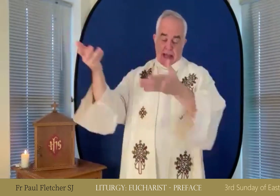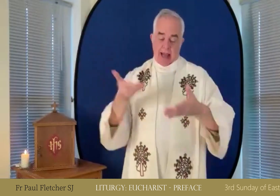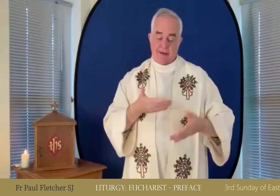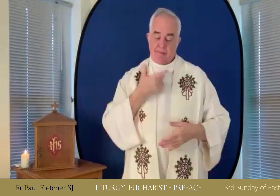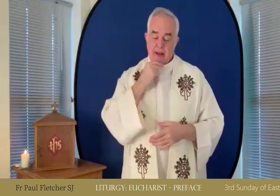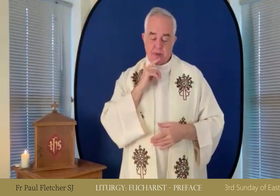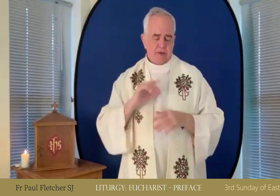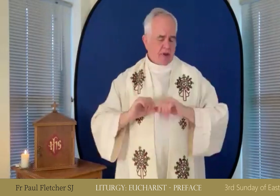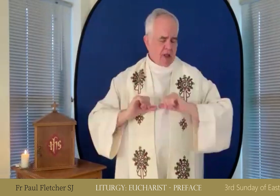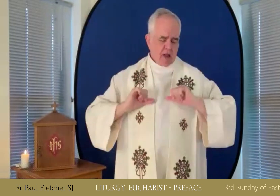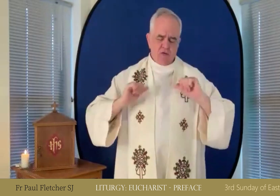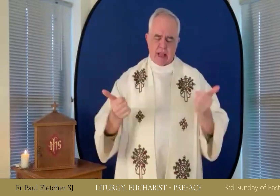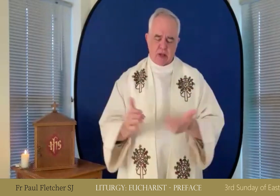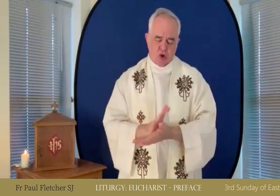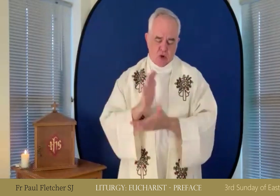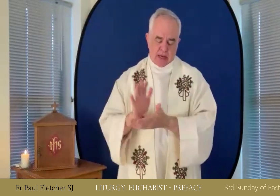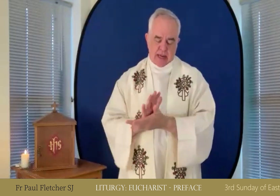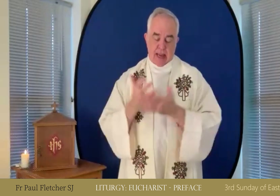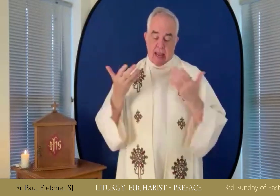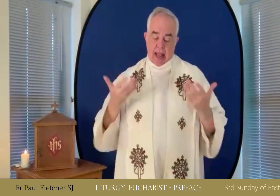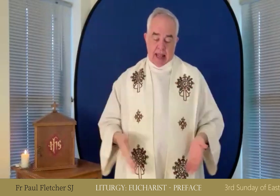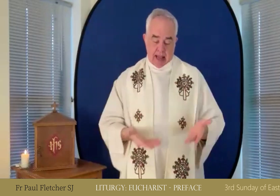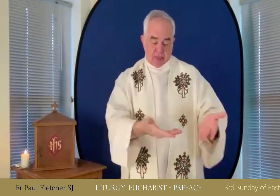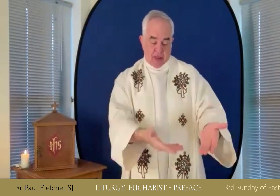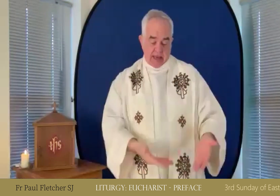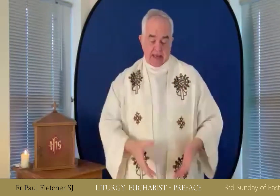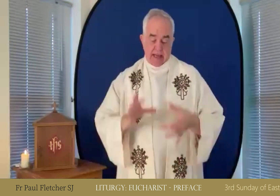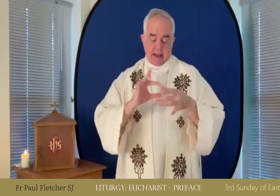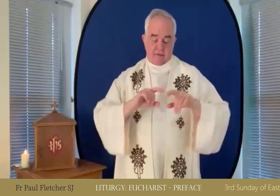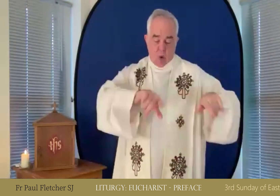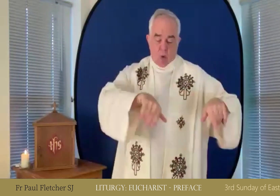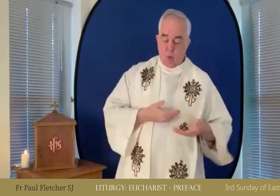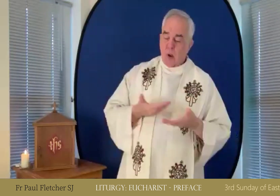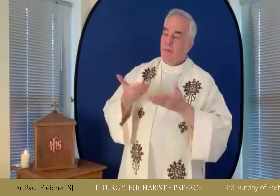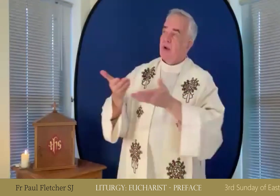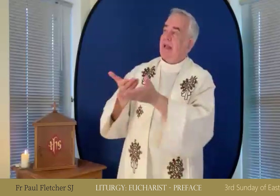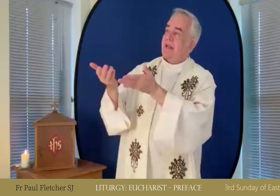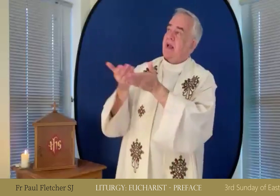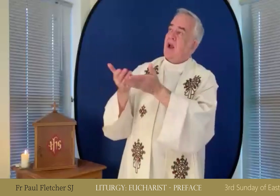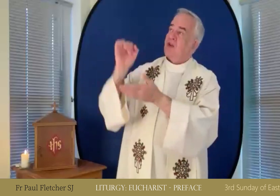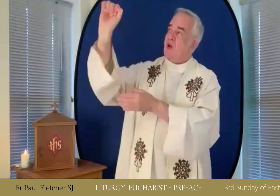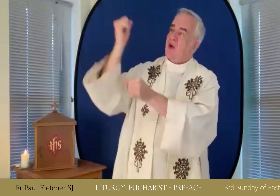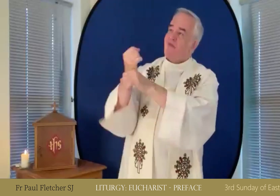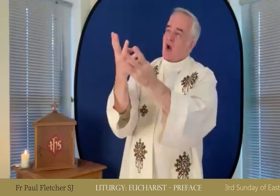gave people great joy. But these gifts we bring to